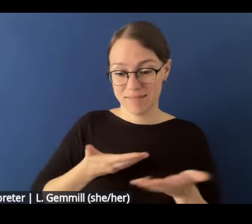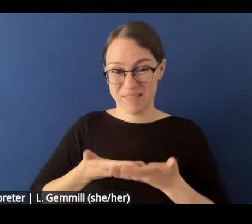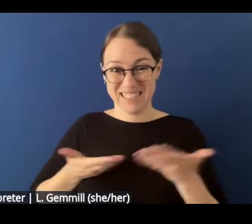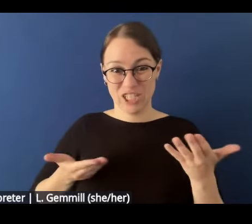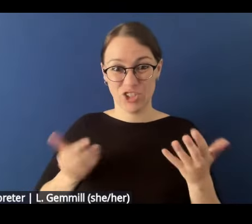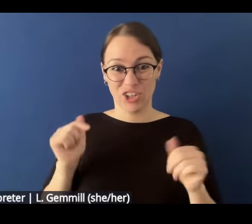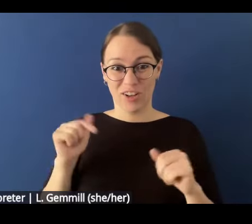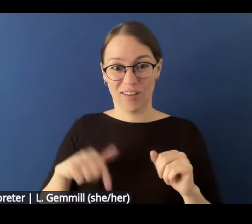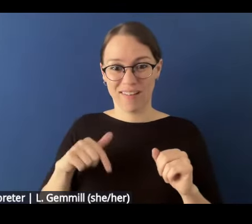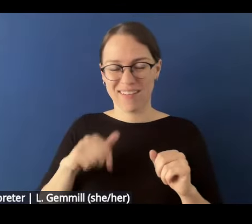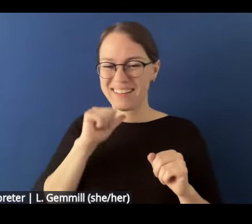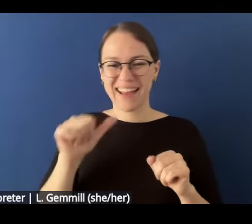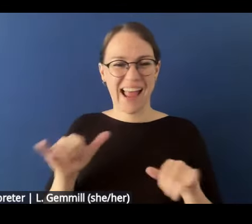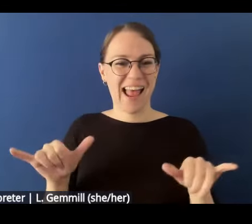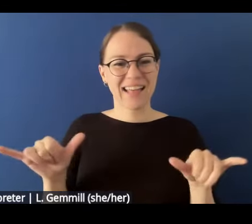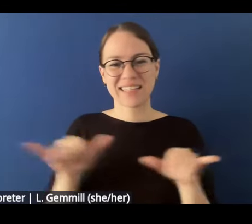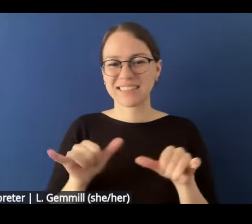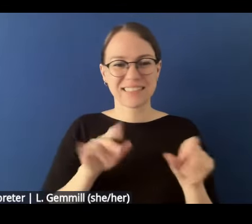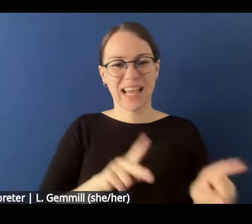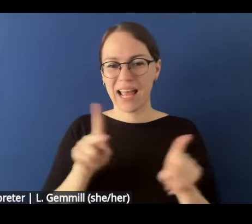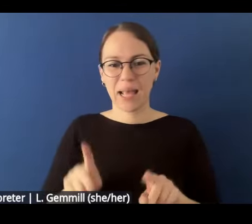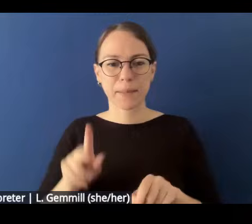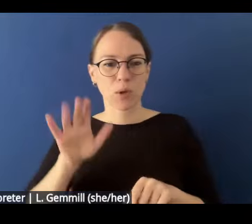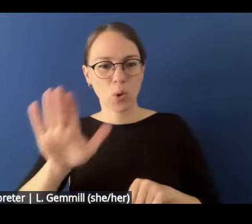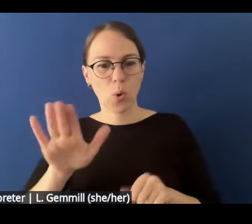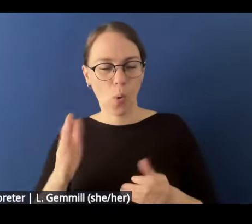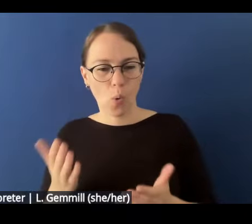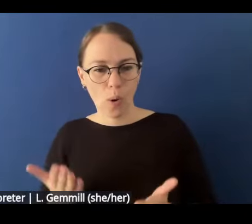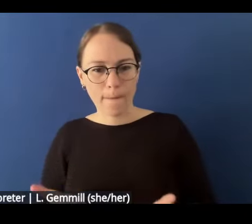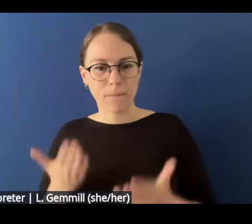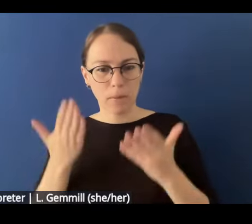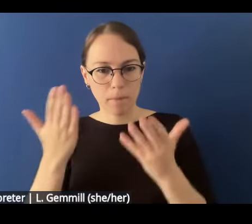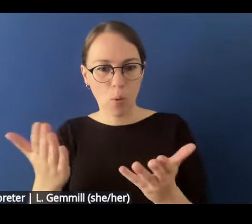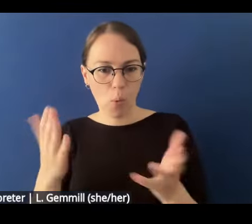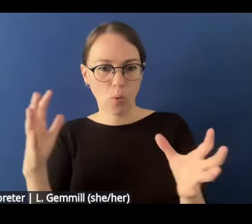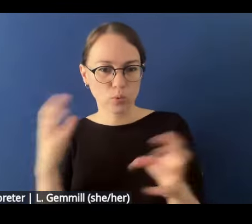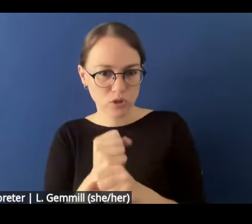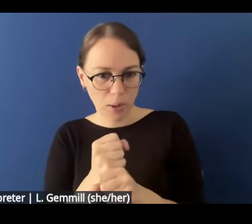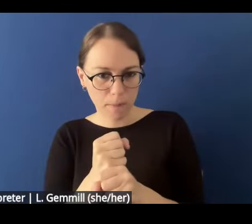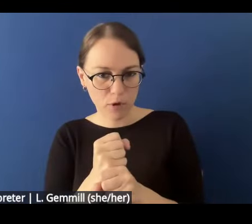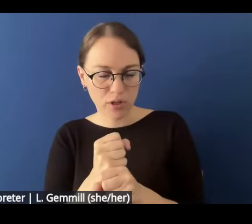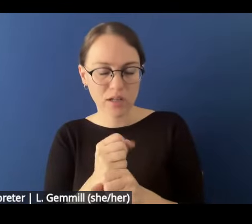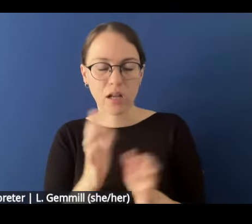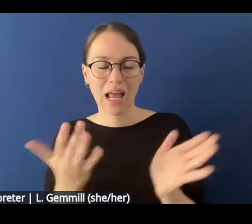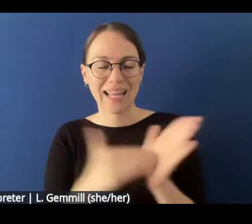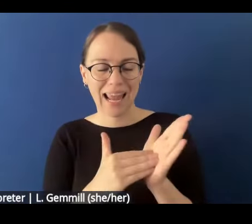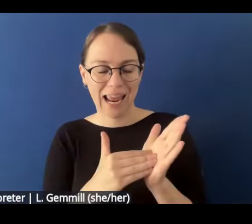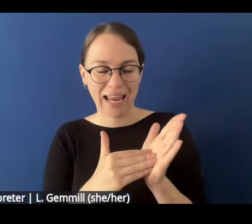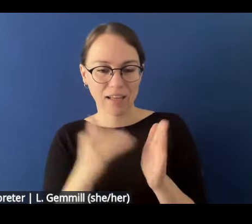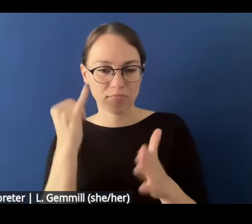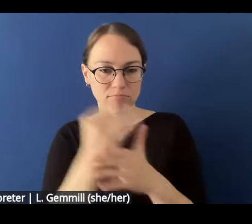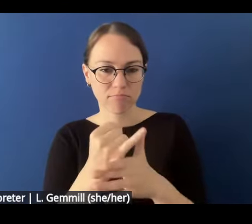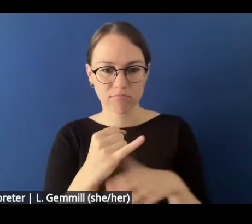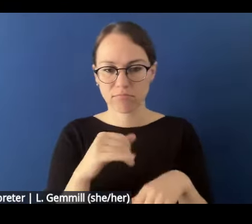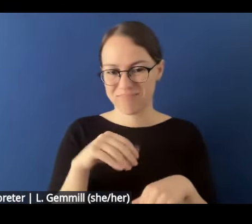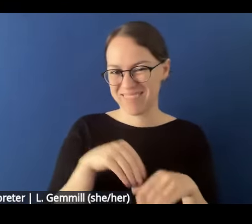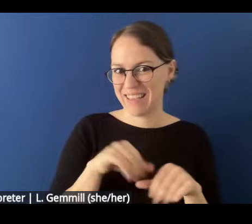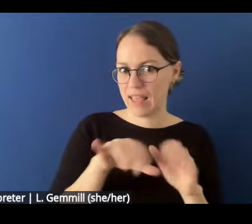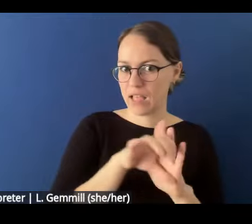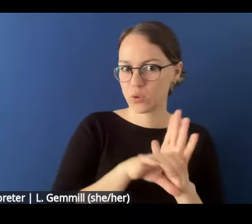reflect your proposed summary, did not reflect the change you had made Again, in the constitutional amendment. on